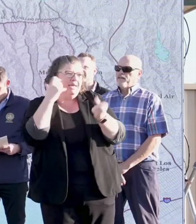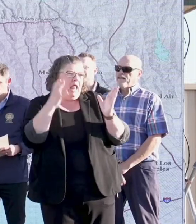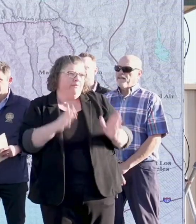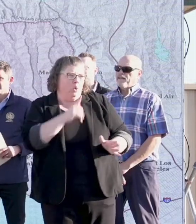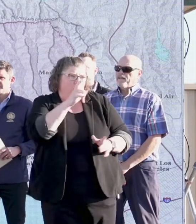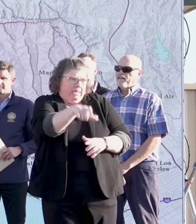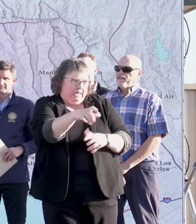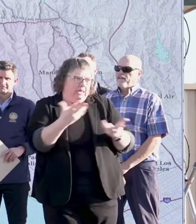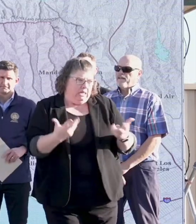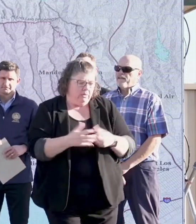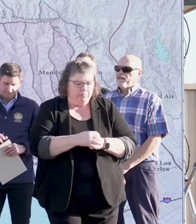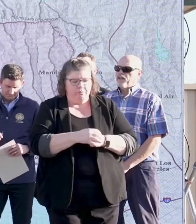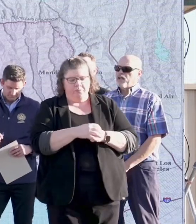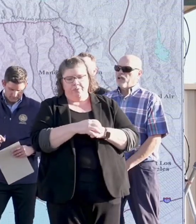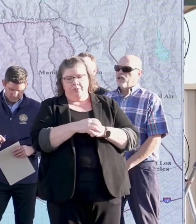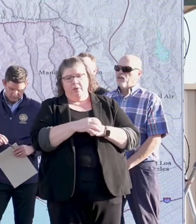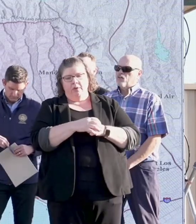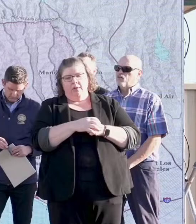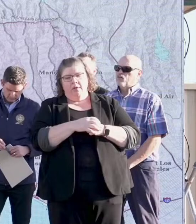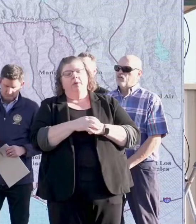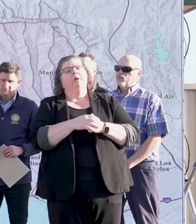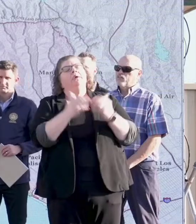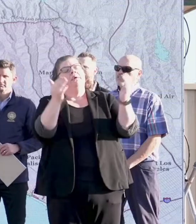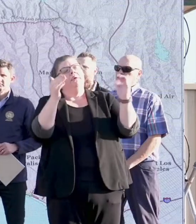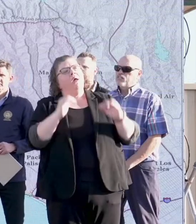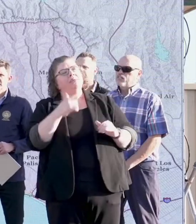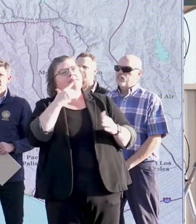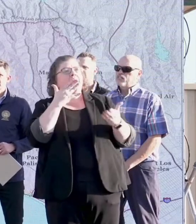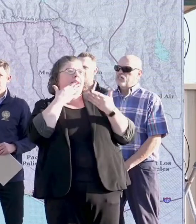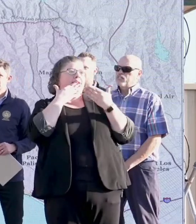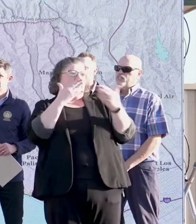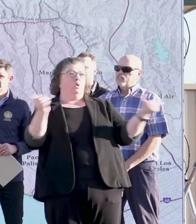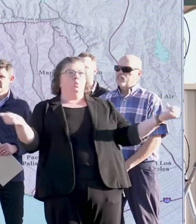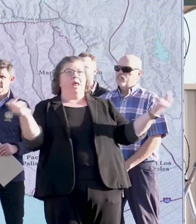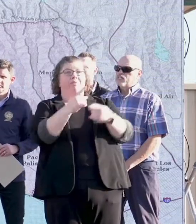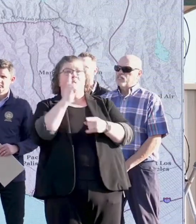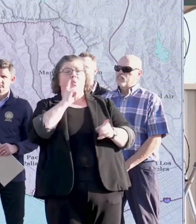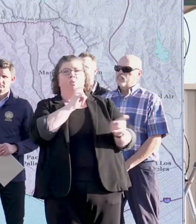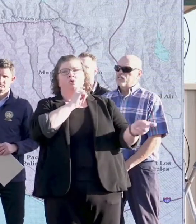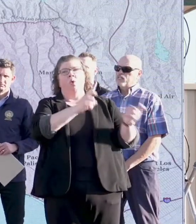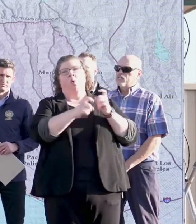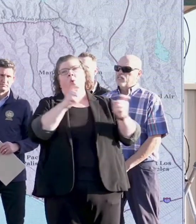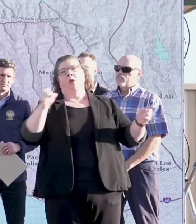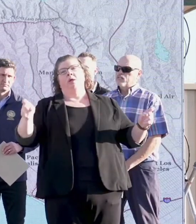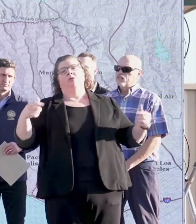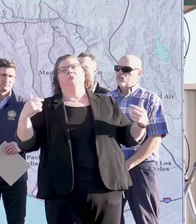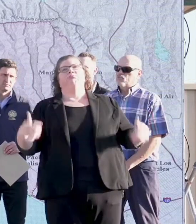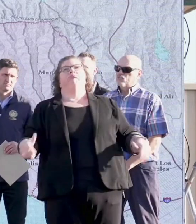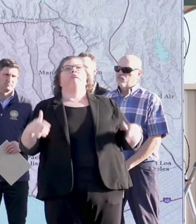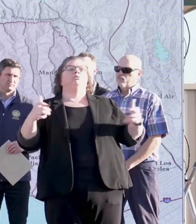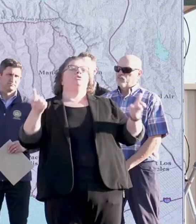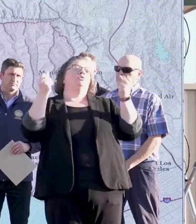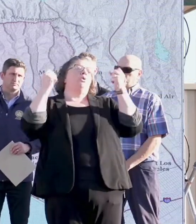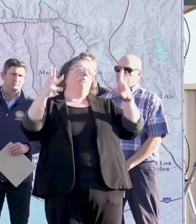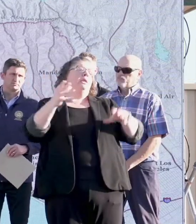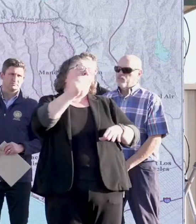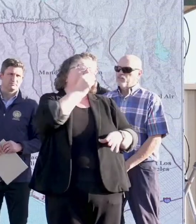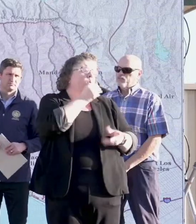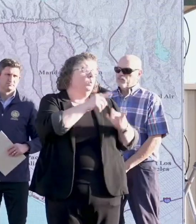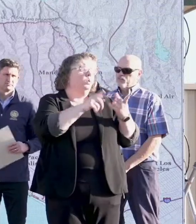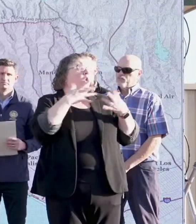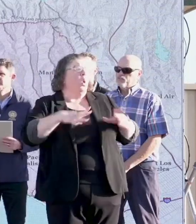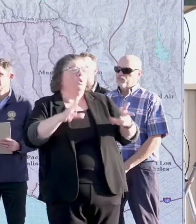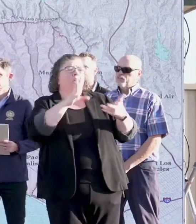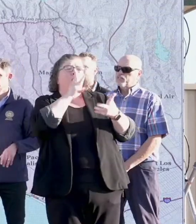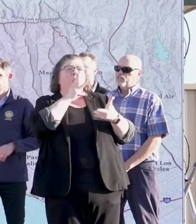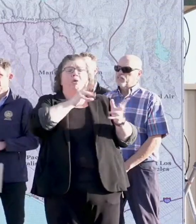I just want to also just say thank you to everyone who's stepped up with donations. There's so many donations now of food and clothing and water.